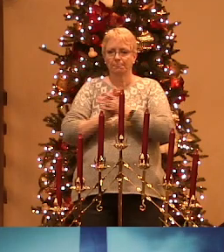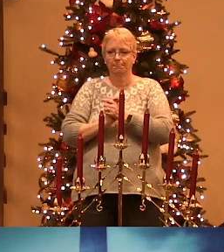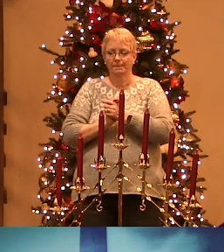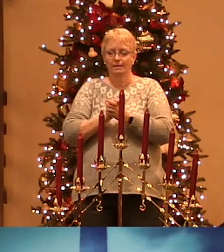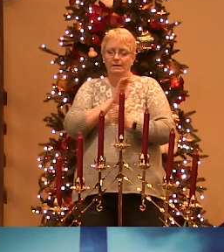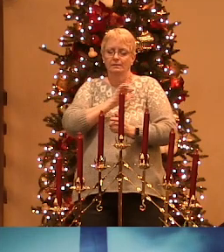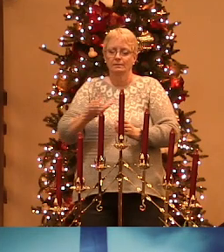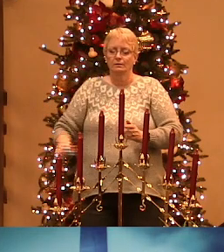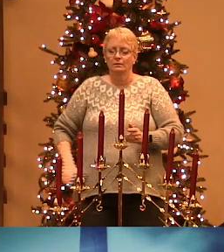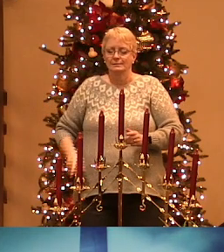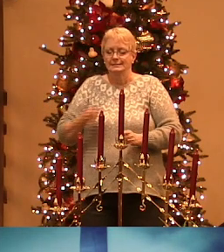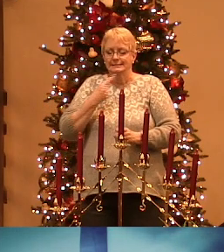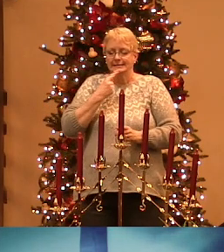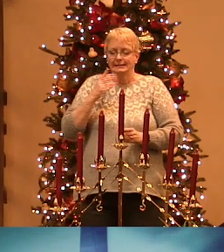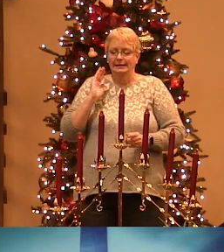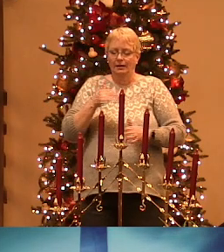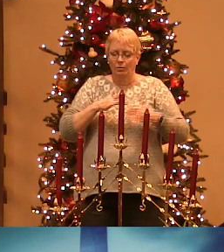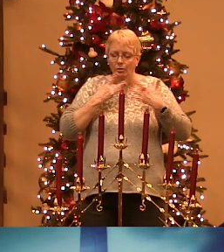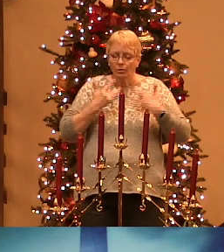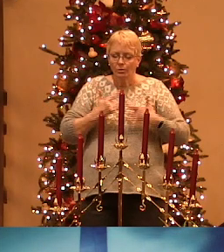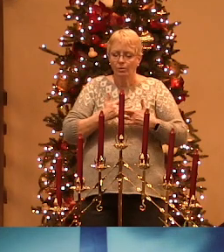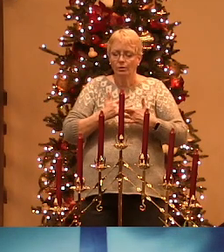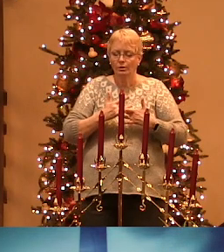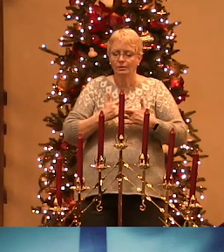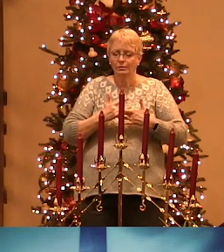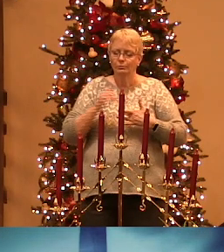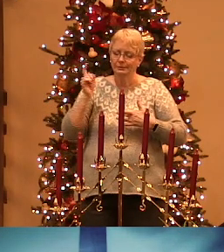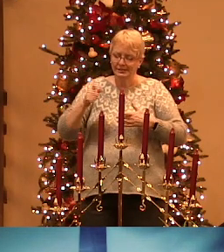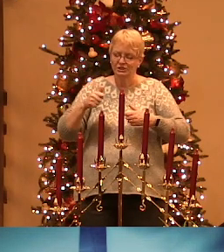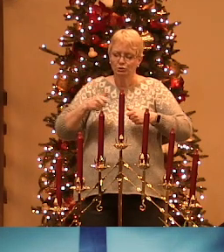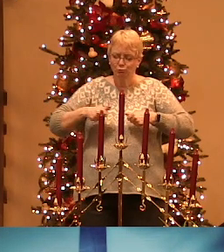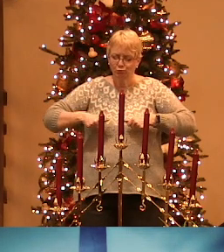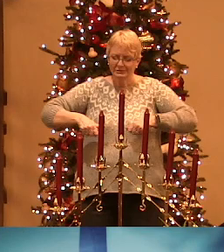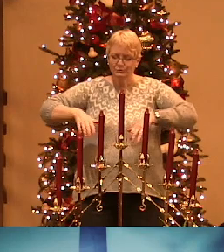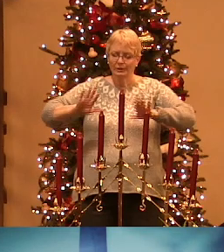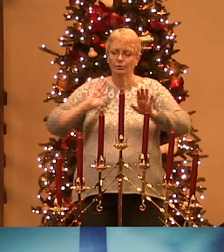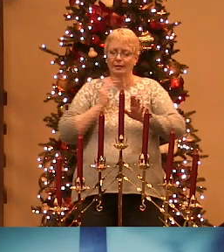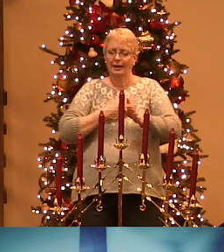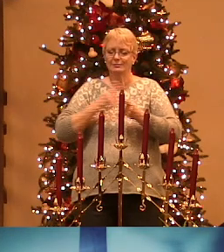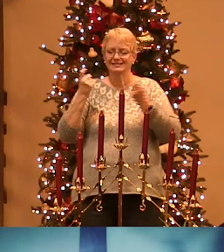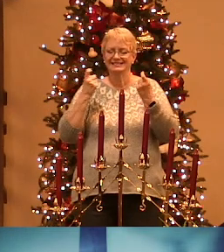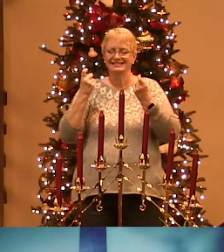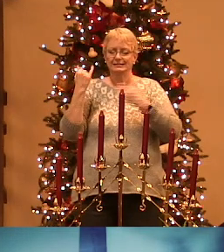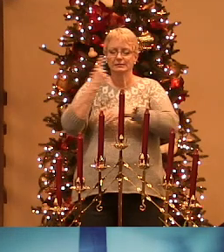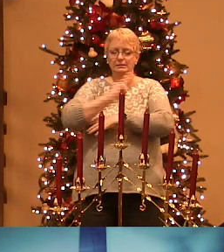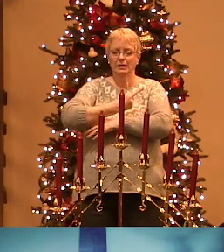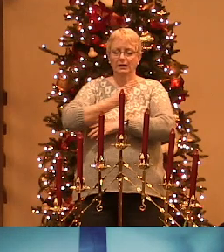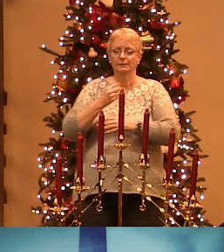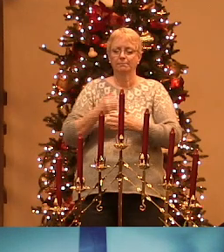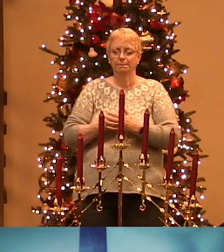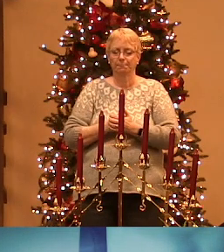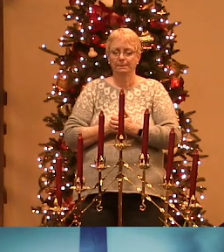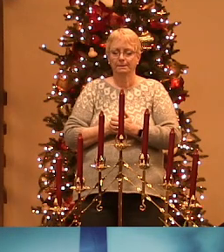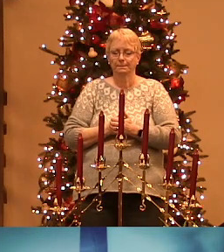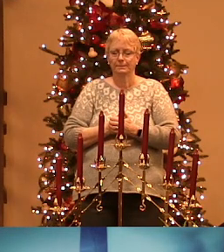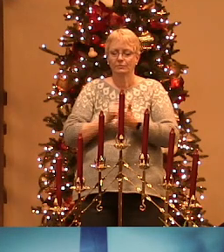the Lord has laid anything on your heart to repent of, to talk to him about, I'll give you a moment right now.